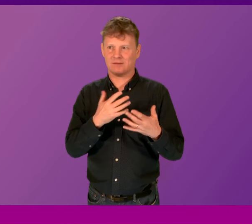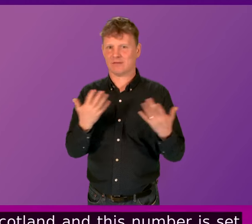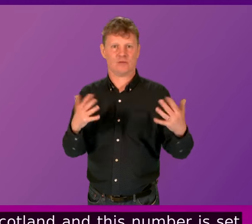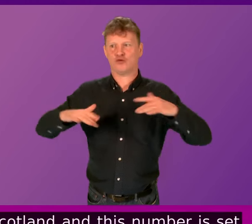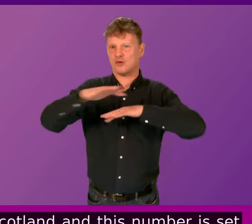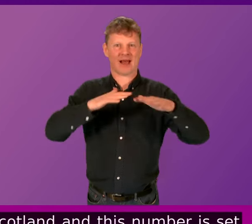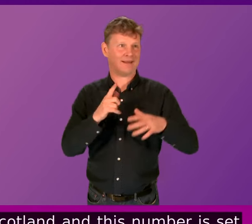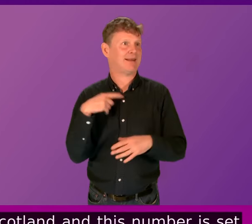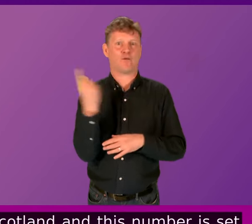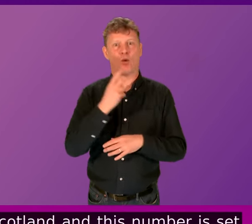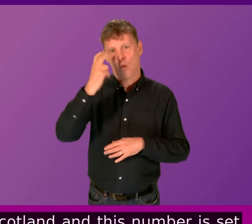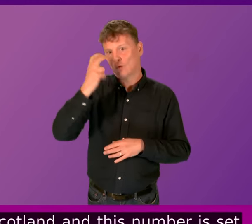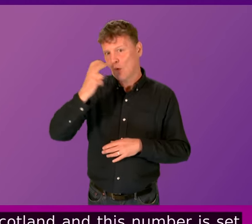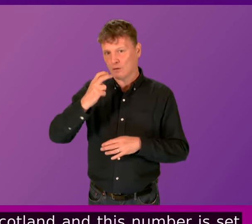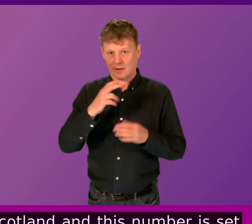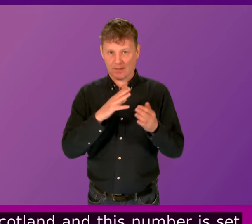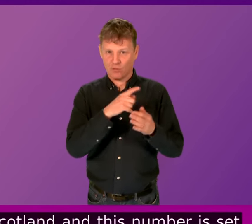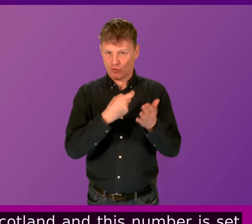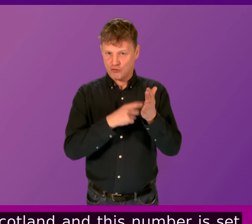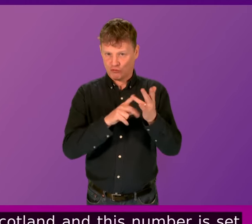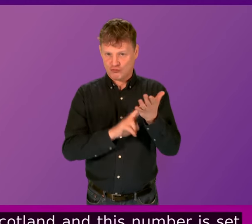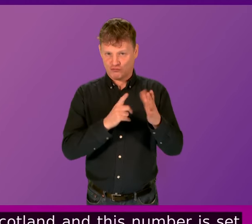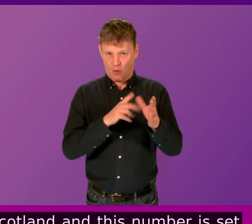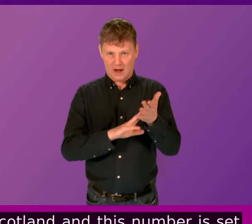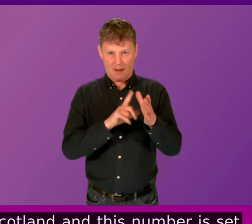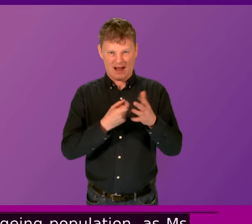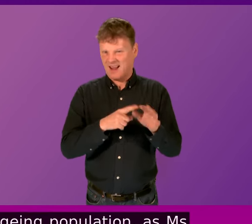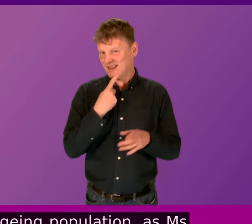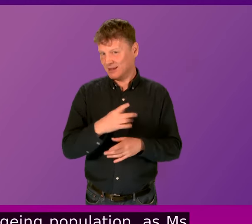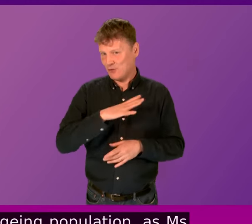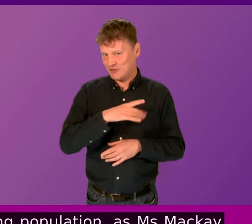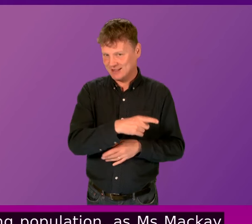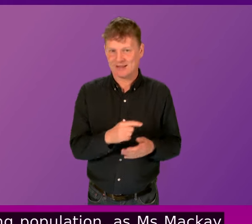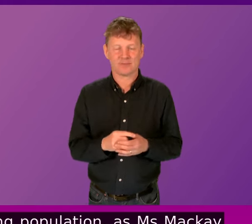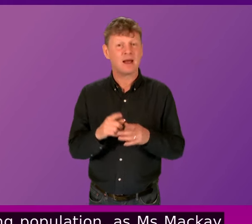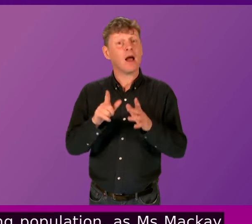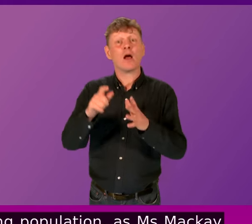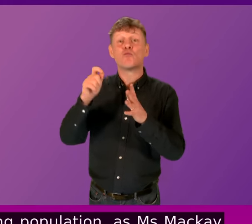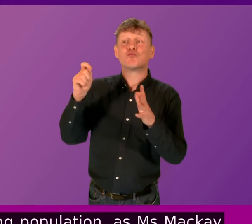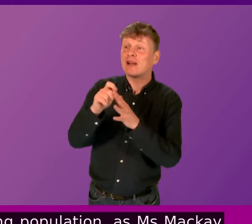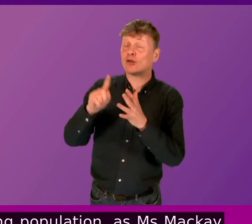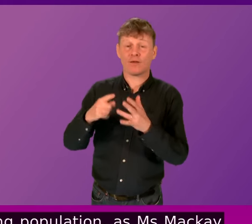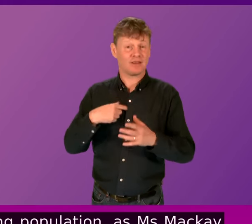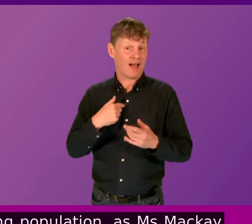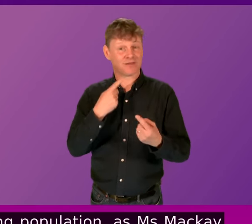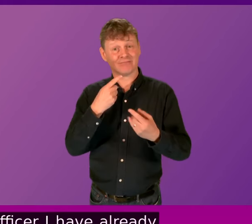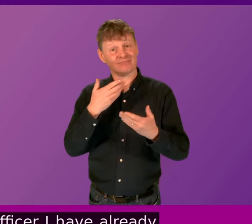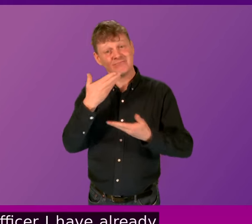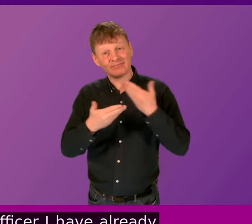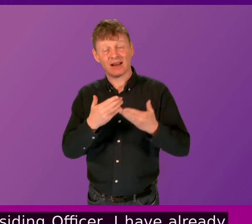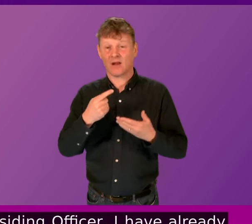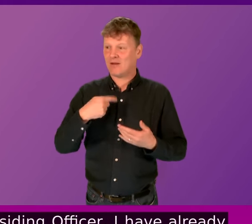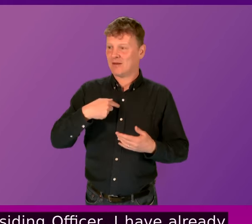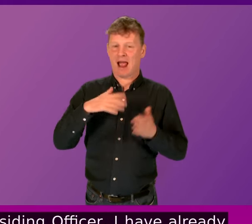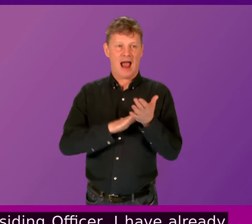as Ms Mackay commented on. Presiding Officer, I've already mentioned the perks of learning something new, and